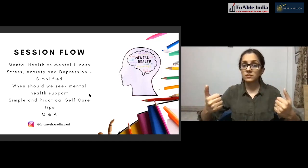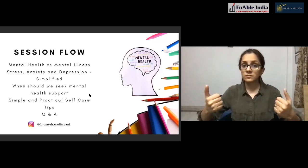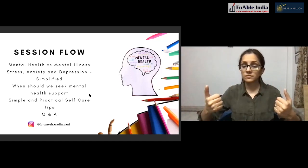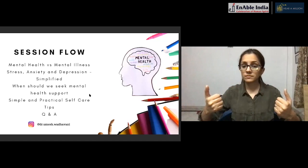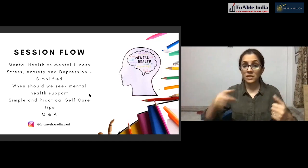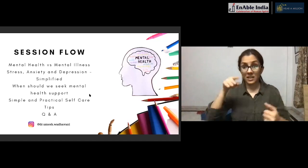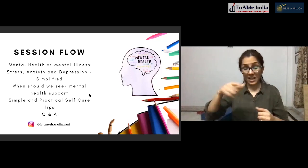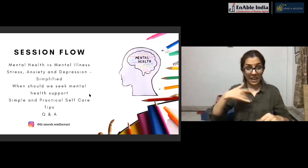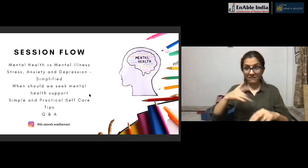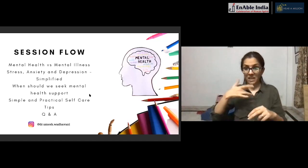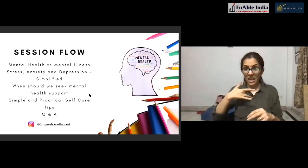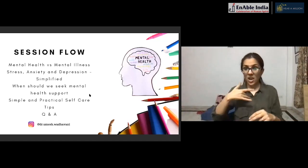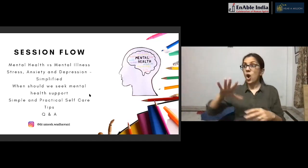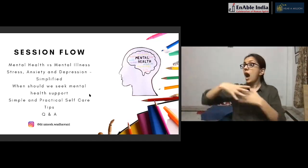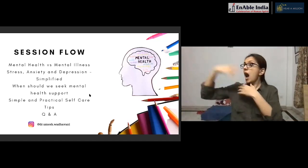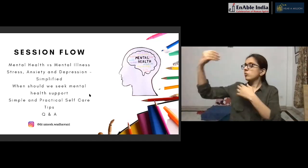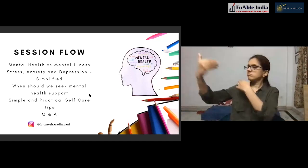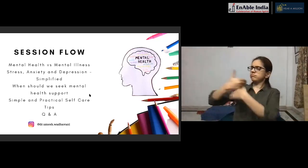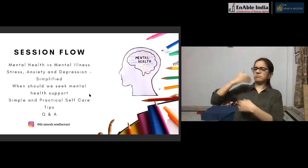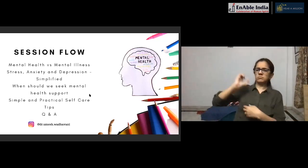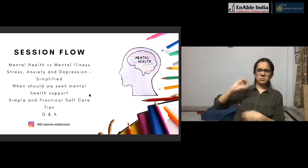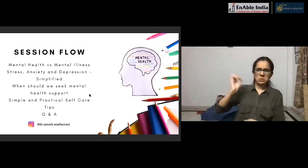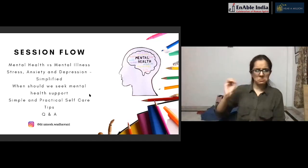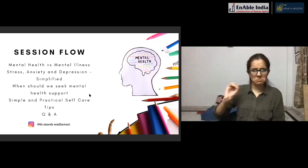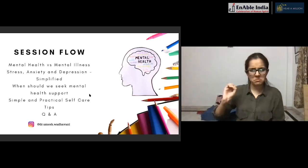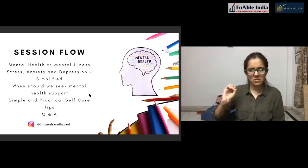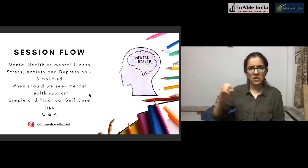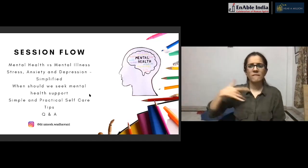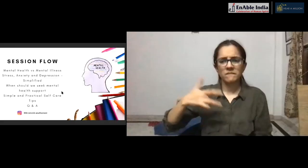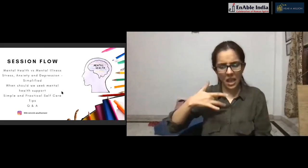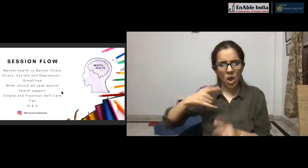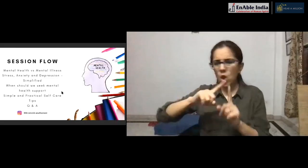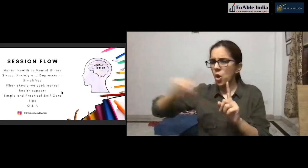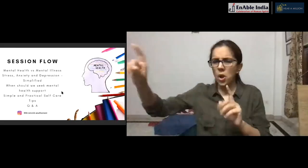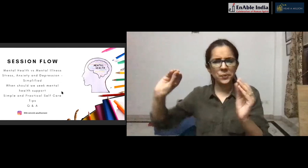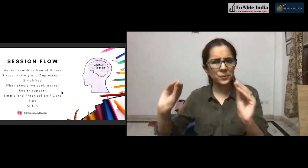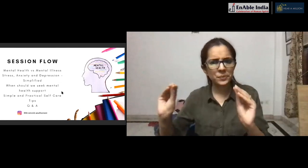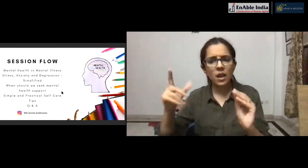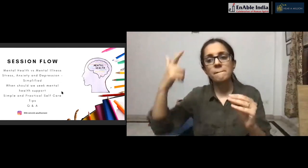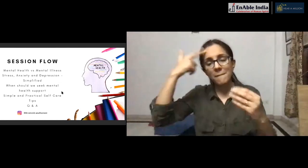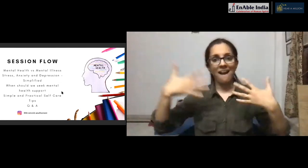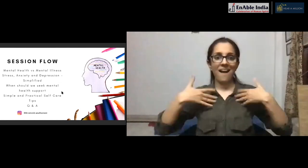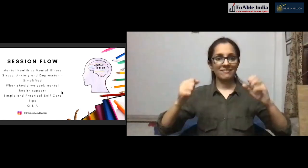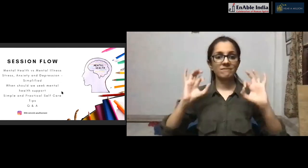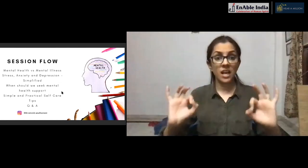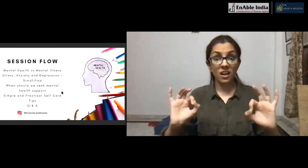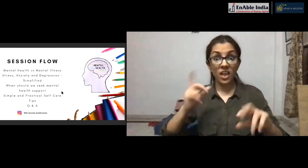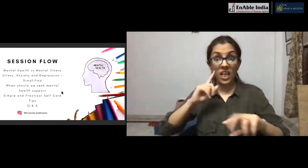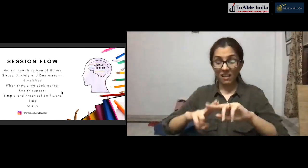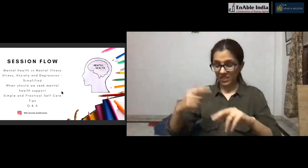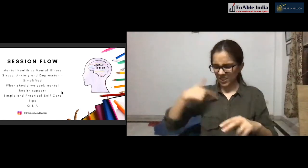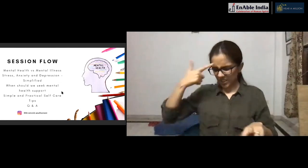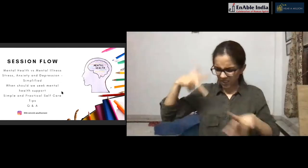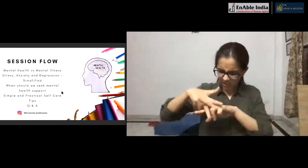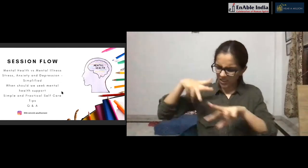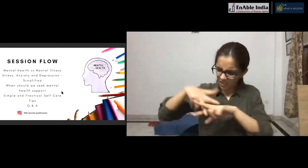get affected by external scenarios a lot on longer duration, you are mentally healthy. But if something is bothering you